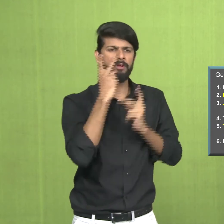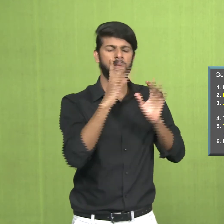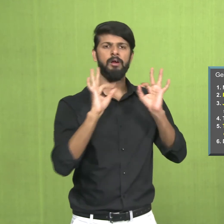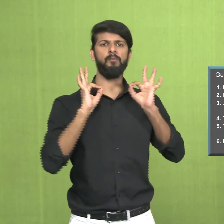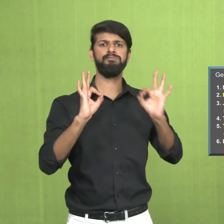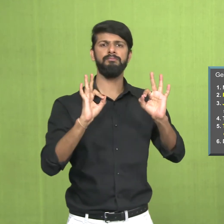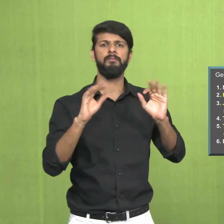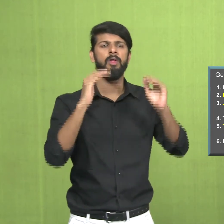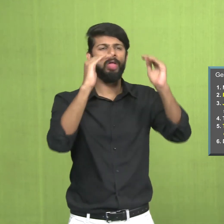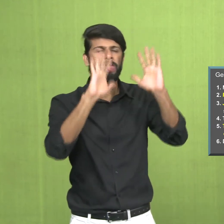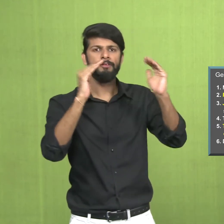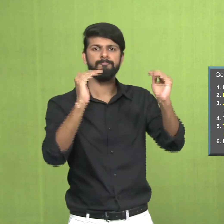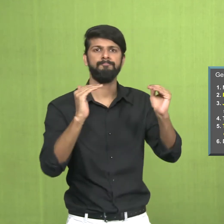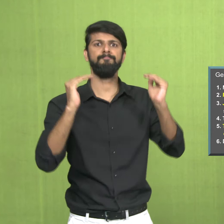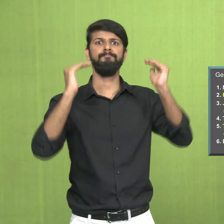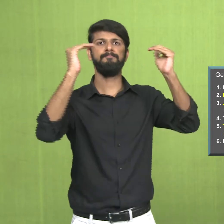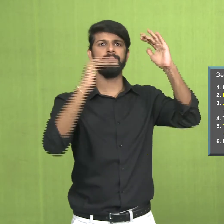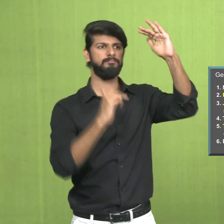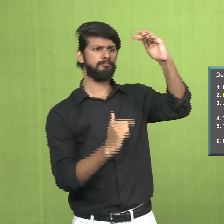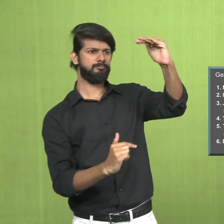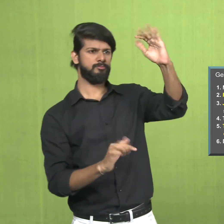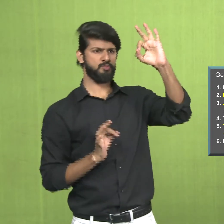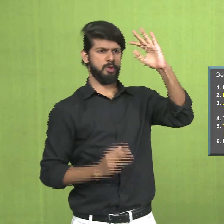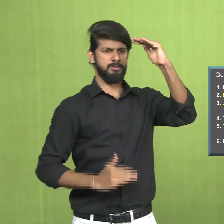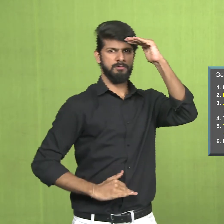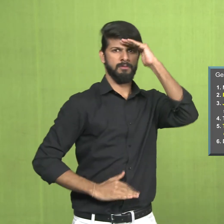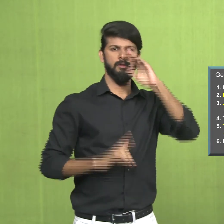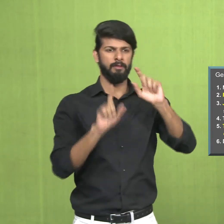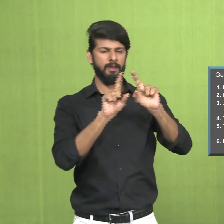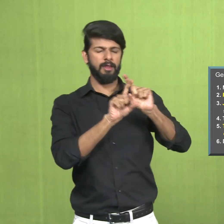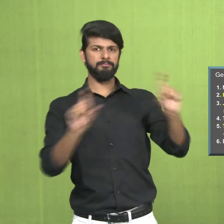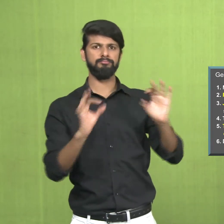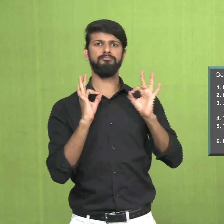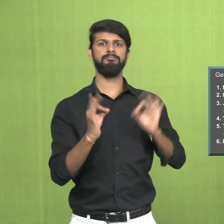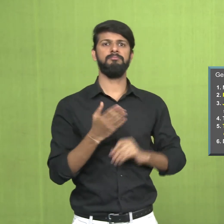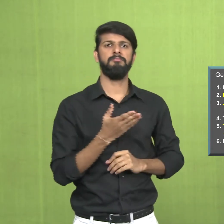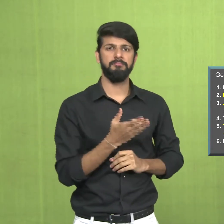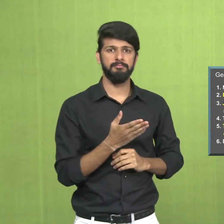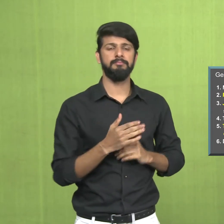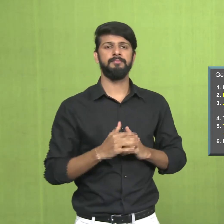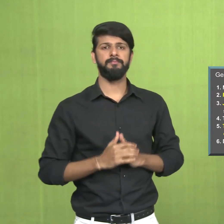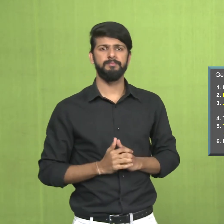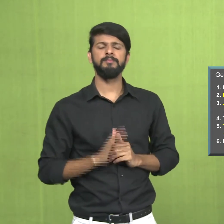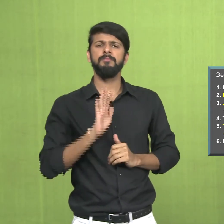proportionate, and the fact that it looks high status.